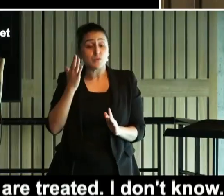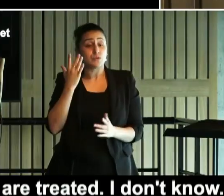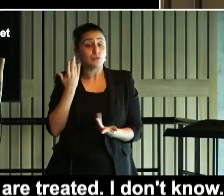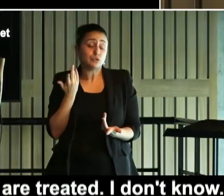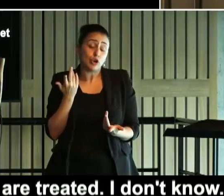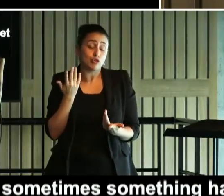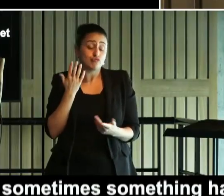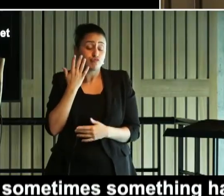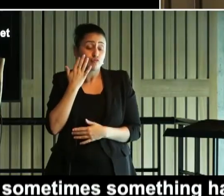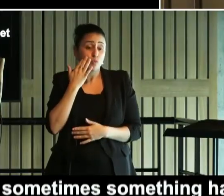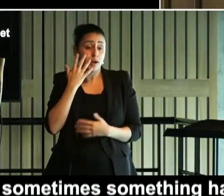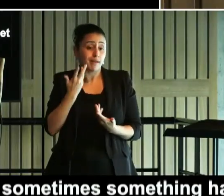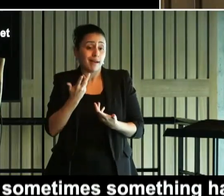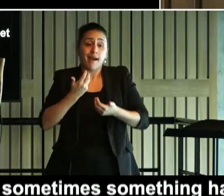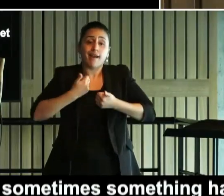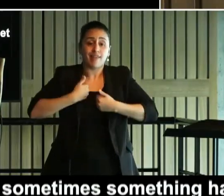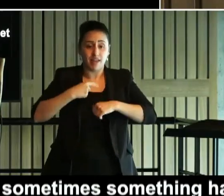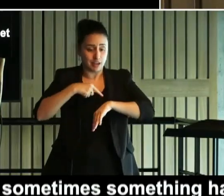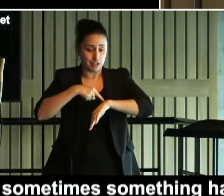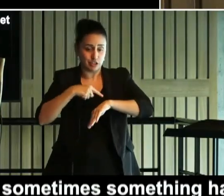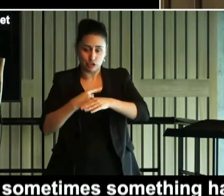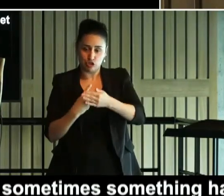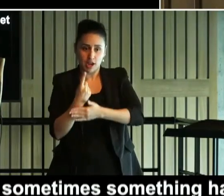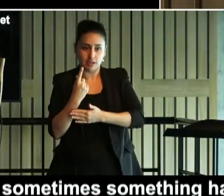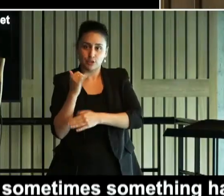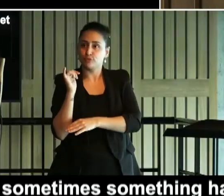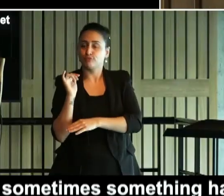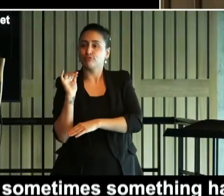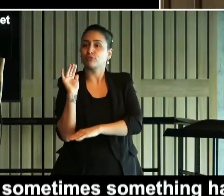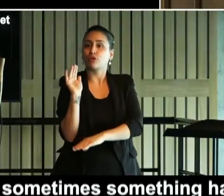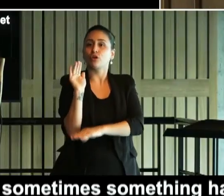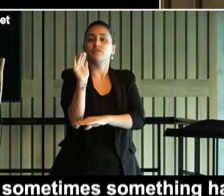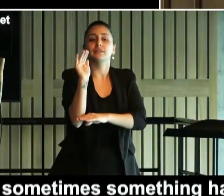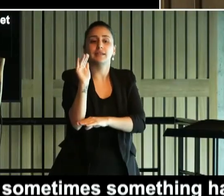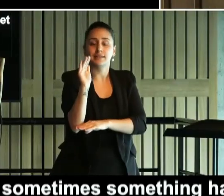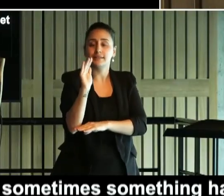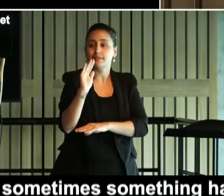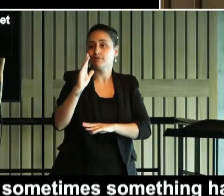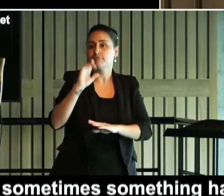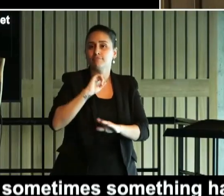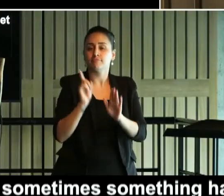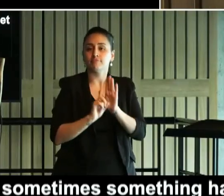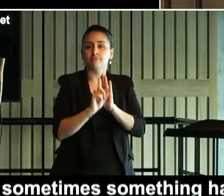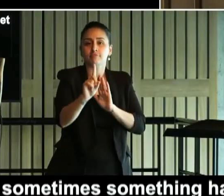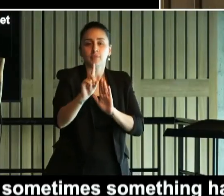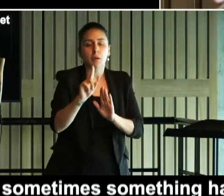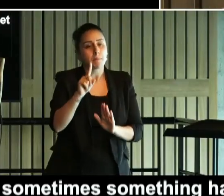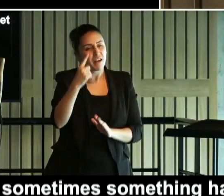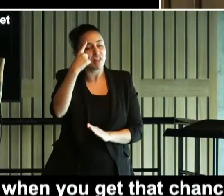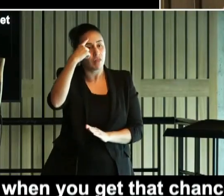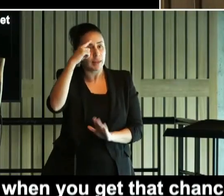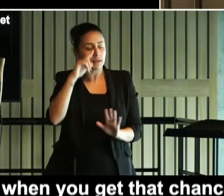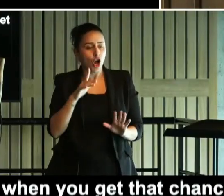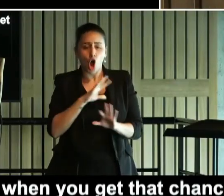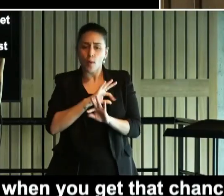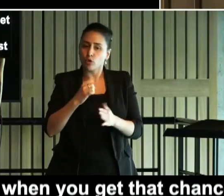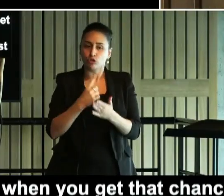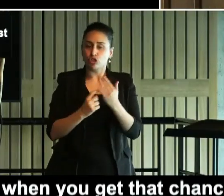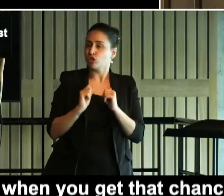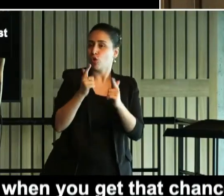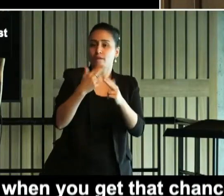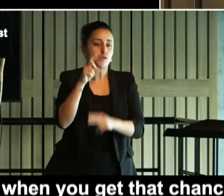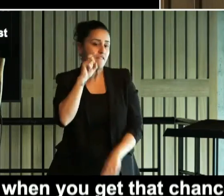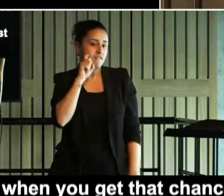go overseas and speak. And it's not going overseas just for the sake of it. You've really got to think, how does that impact on our mob back here? And